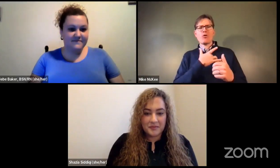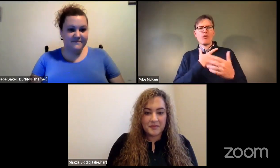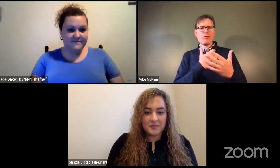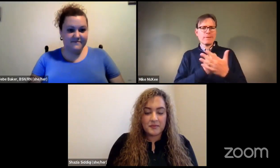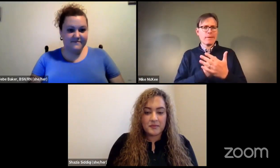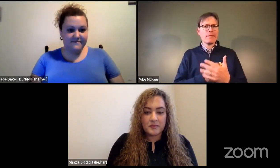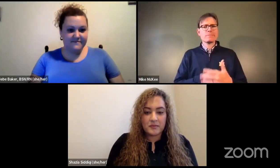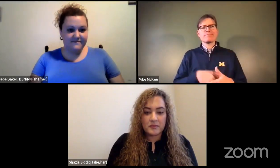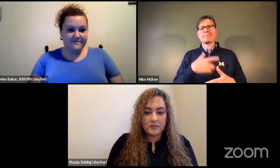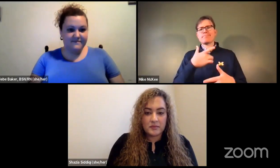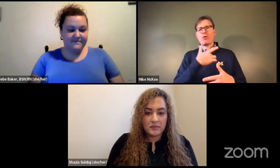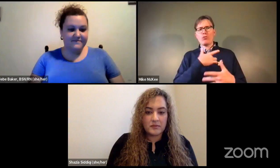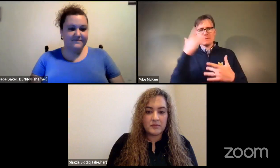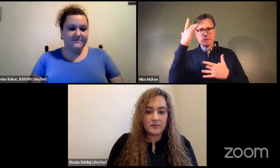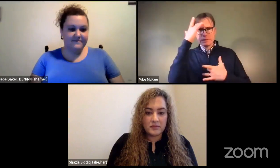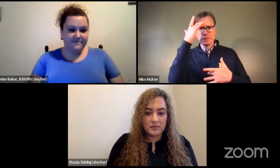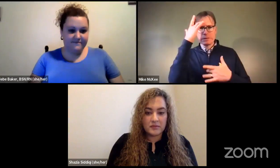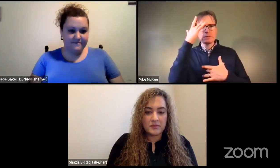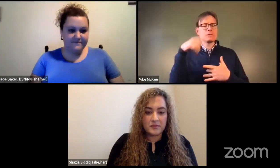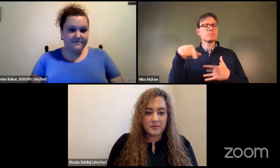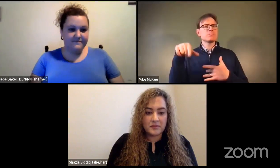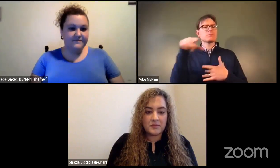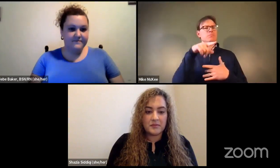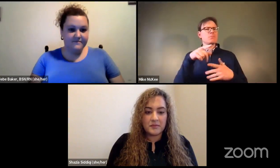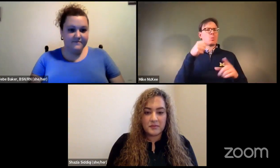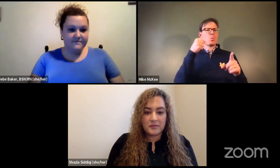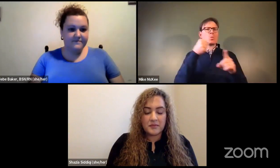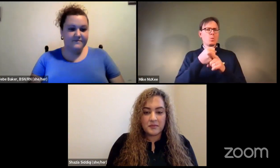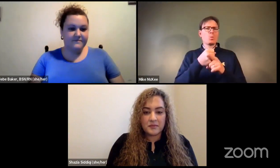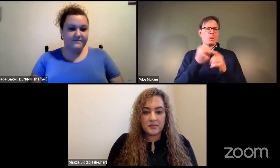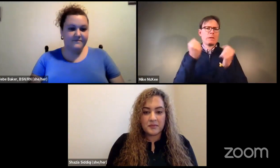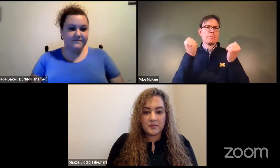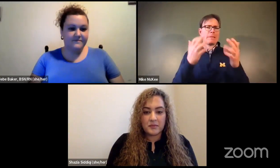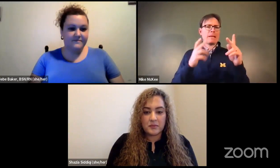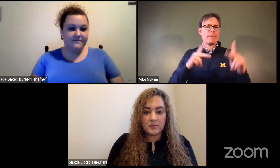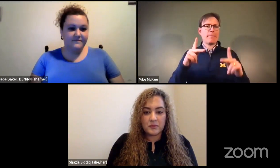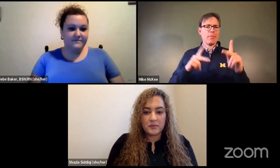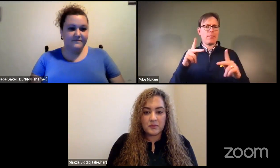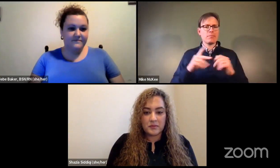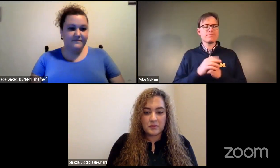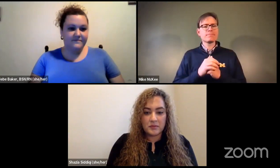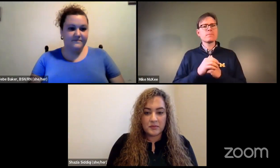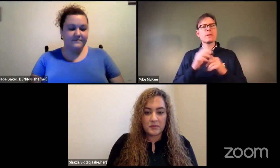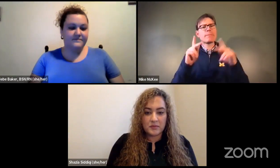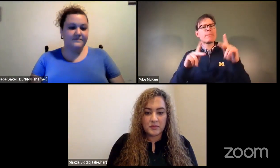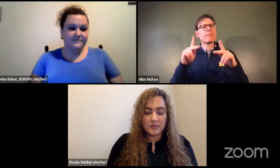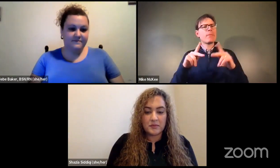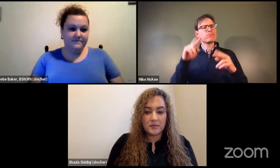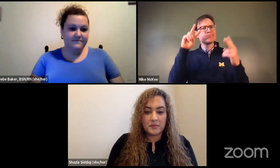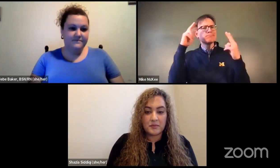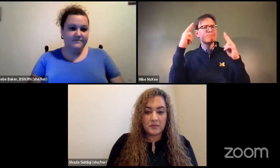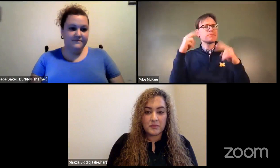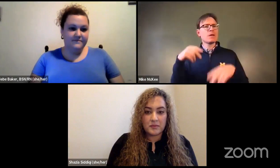health, heart attacks, heart disease, which really impact many